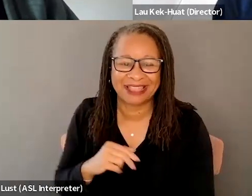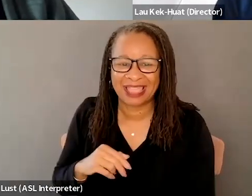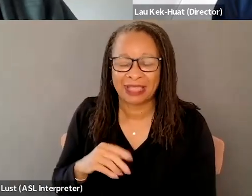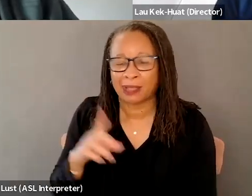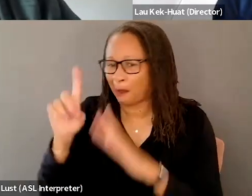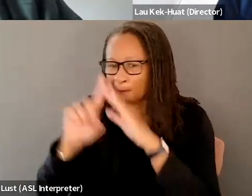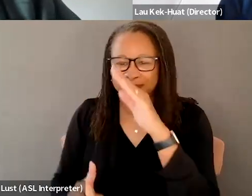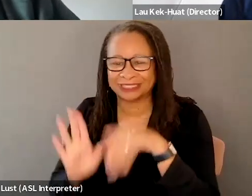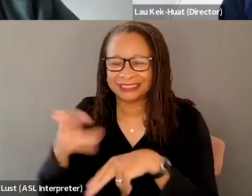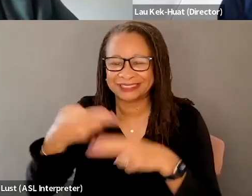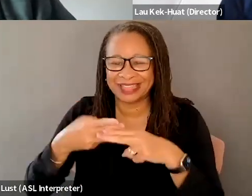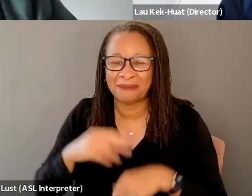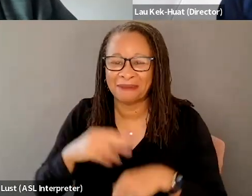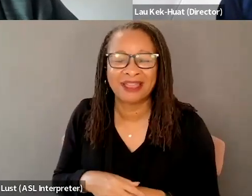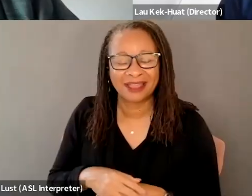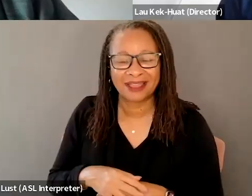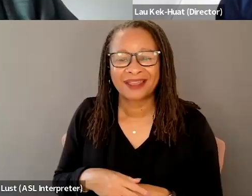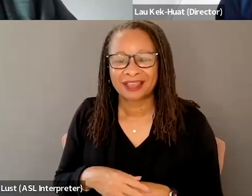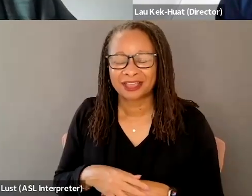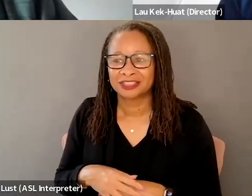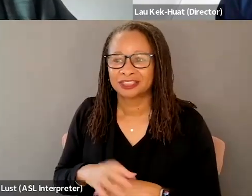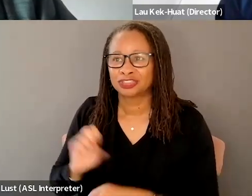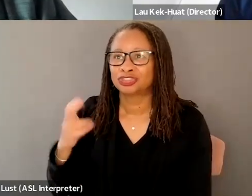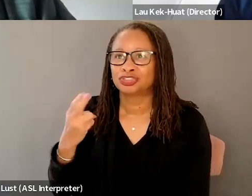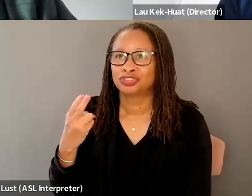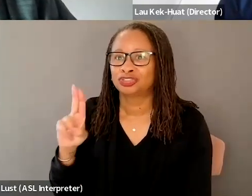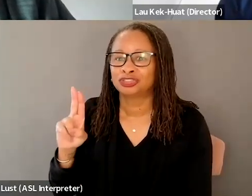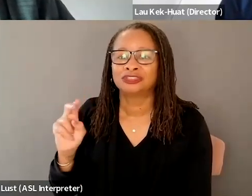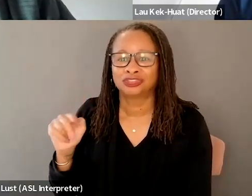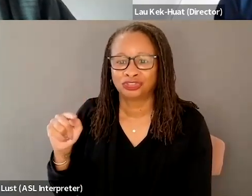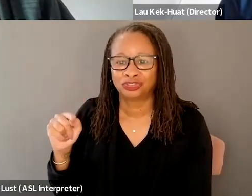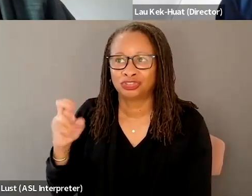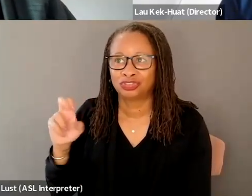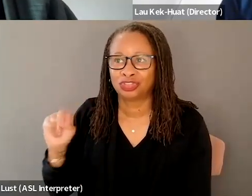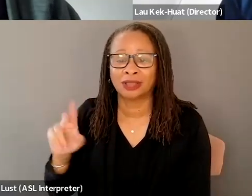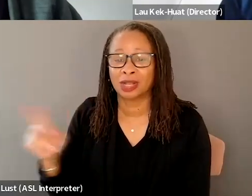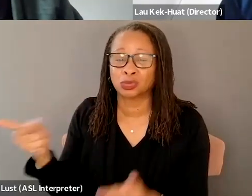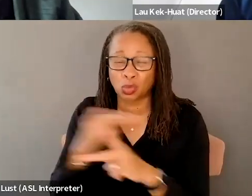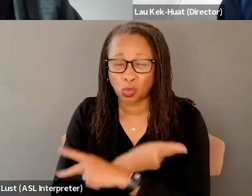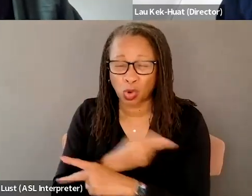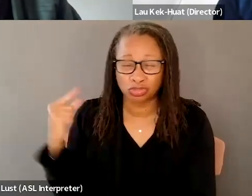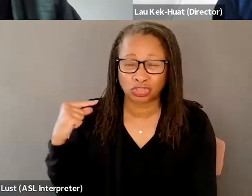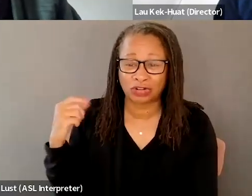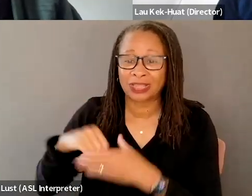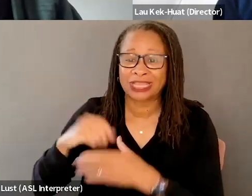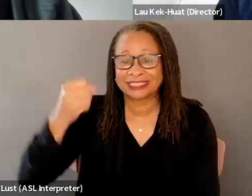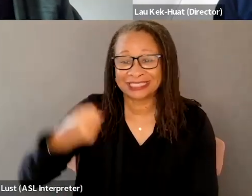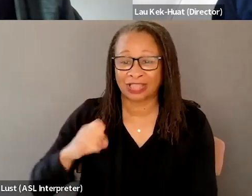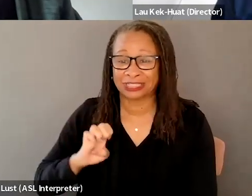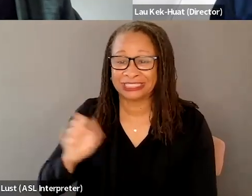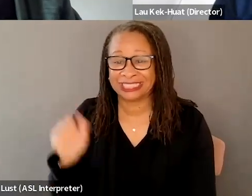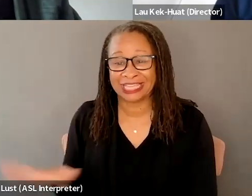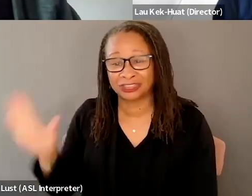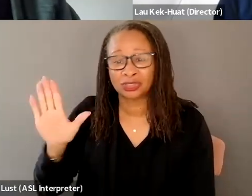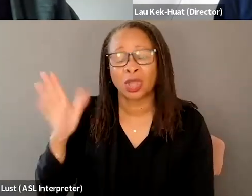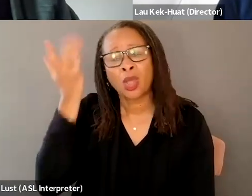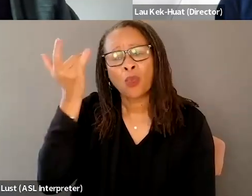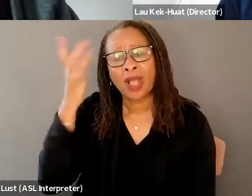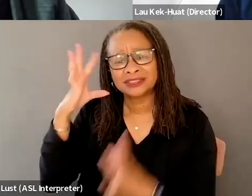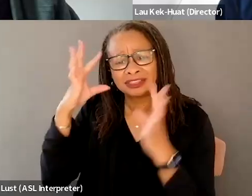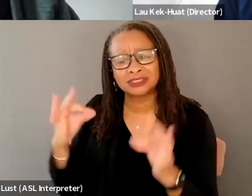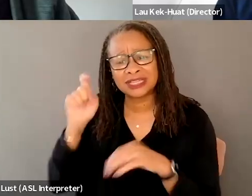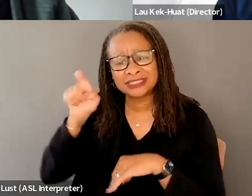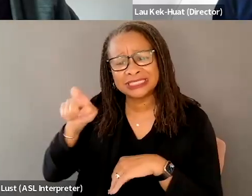me now. But he was one of the worst generals in Southeast Asia. Yeah. Why did you decide